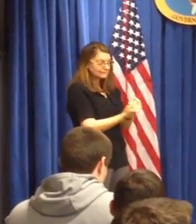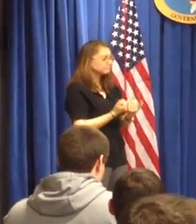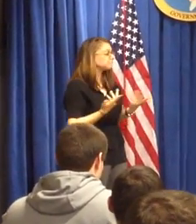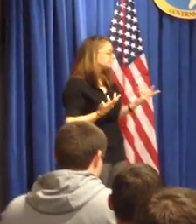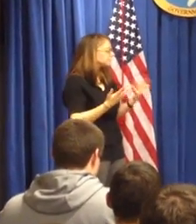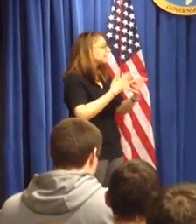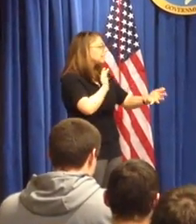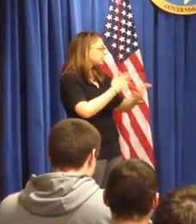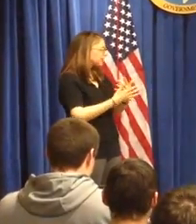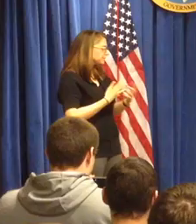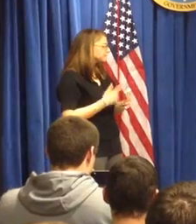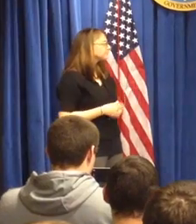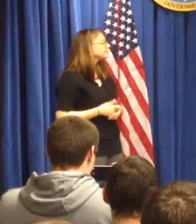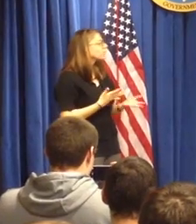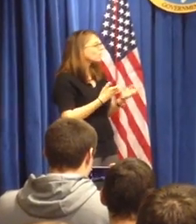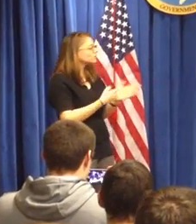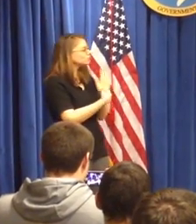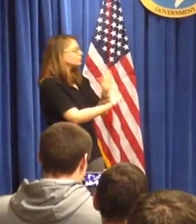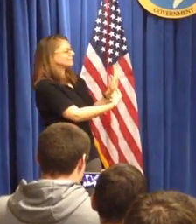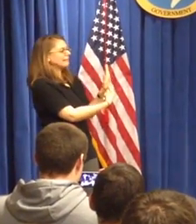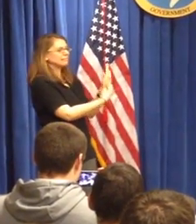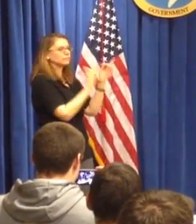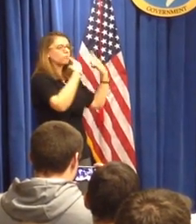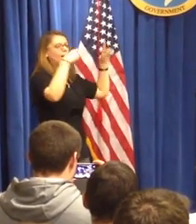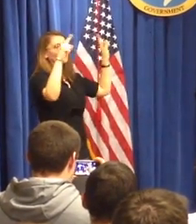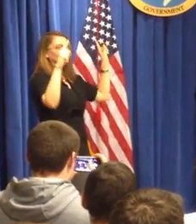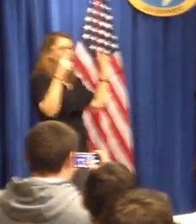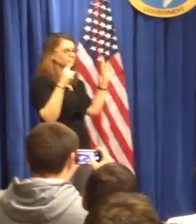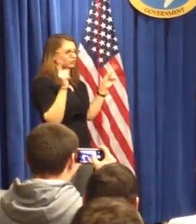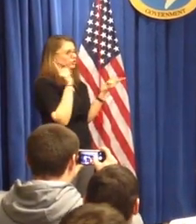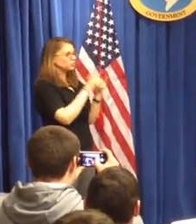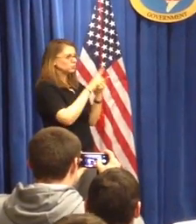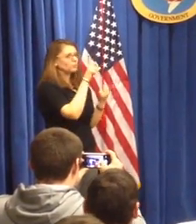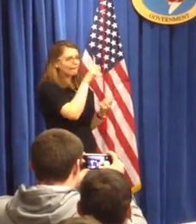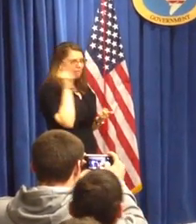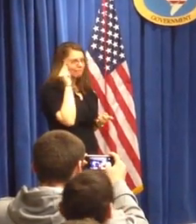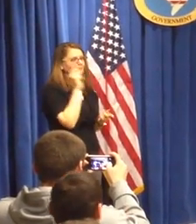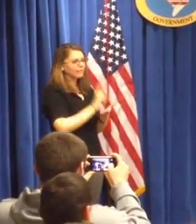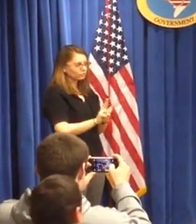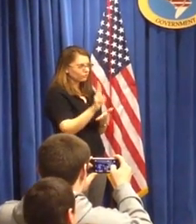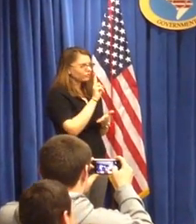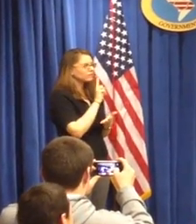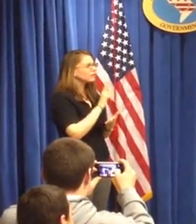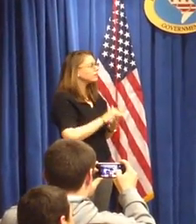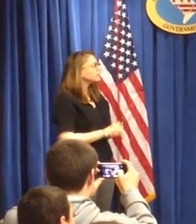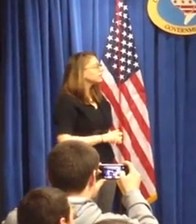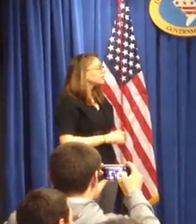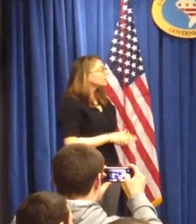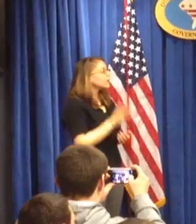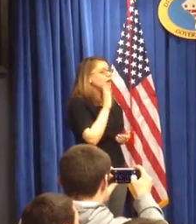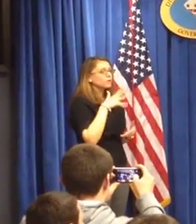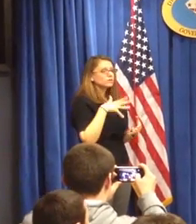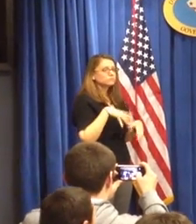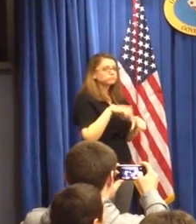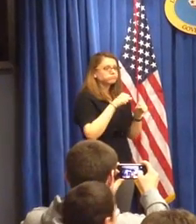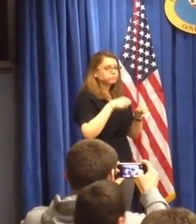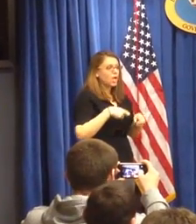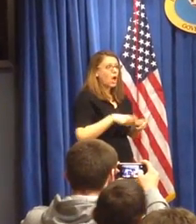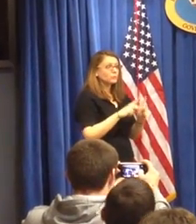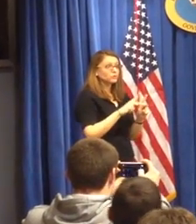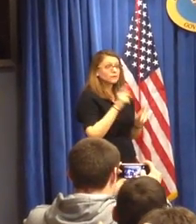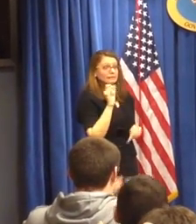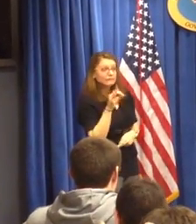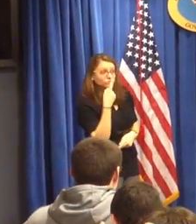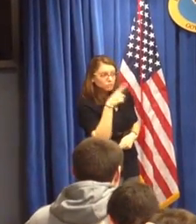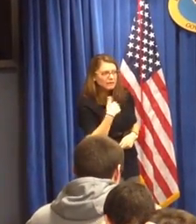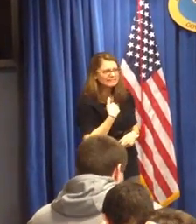anyway, I want to present this proclamation to Gallaudet. And I'm going to take the opportunity, if you don't mind. I